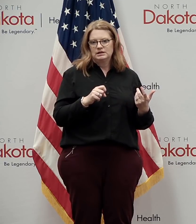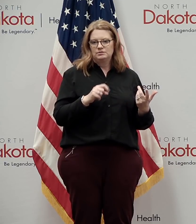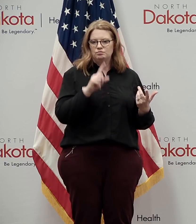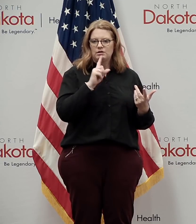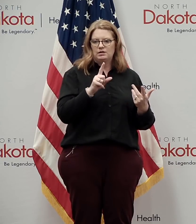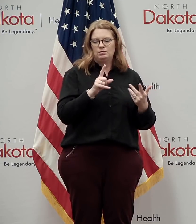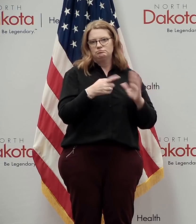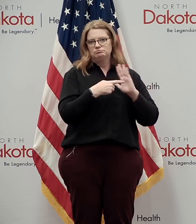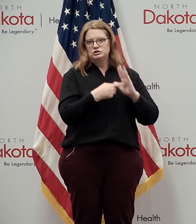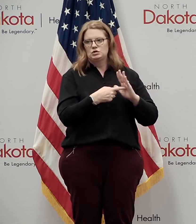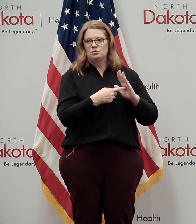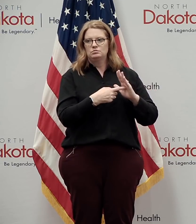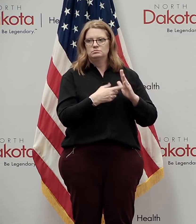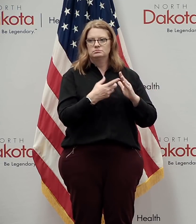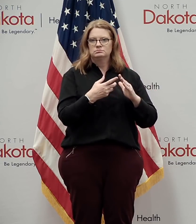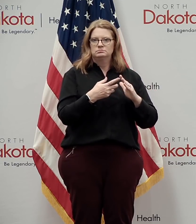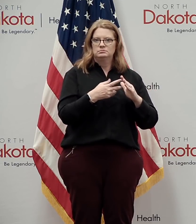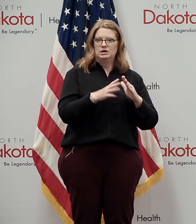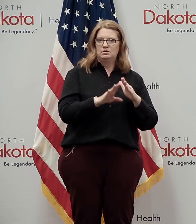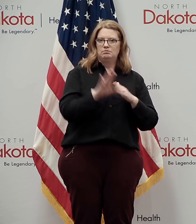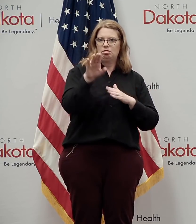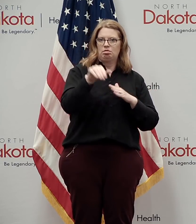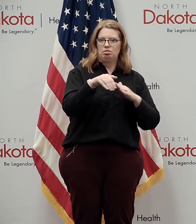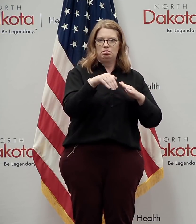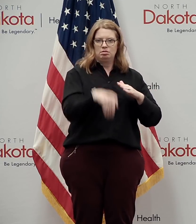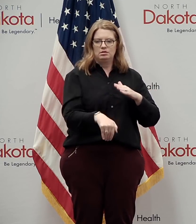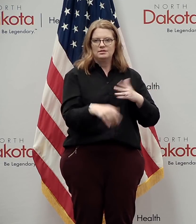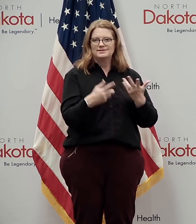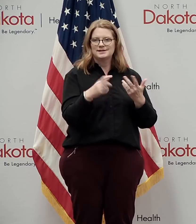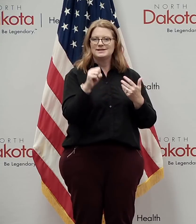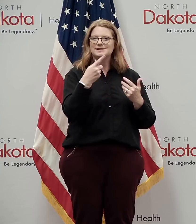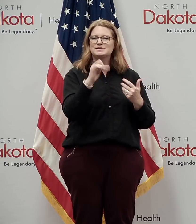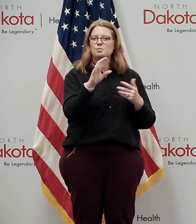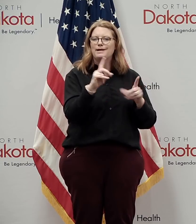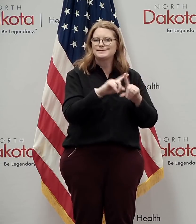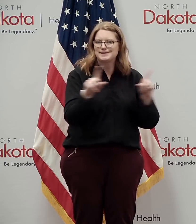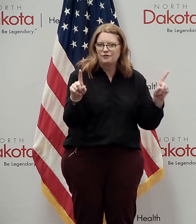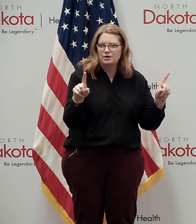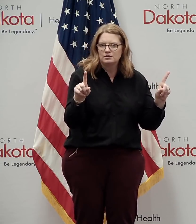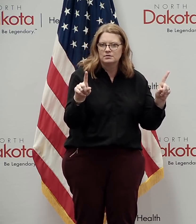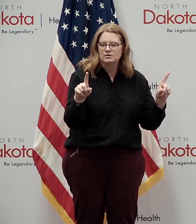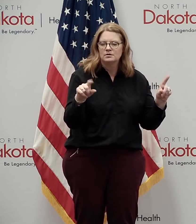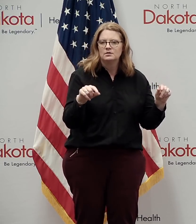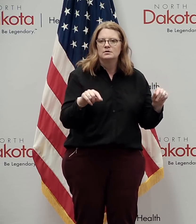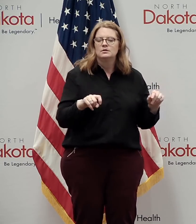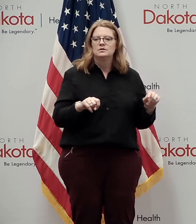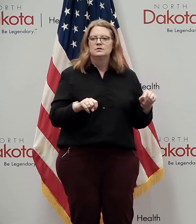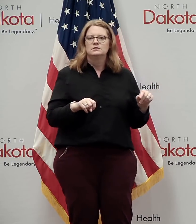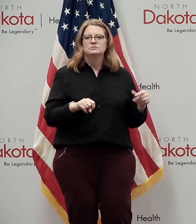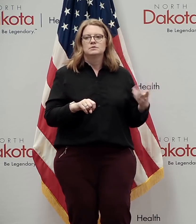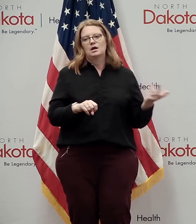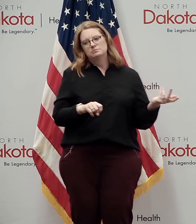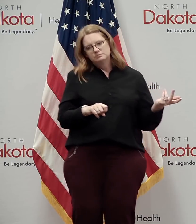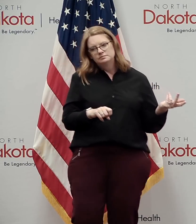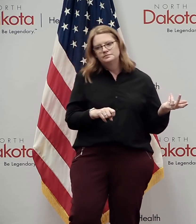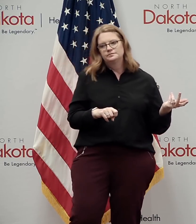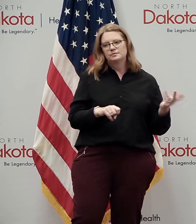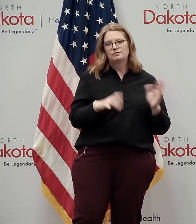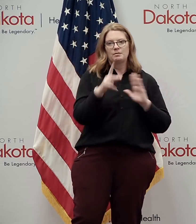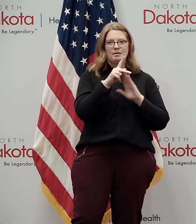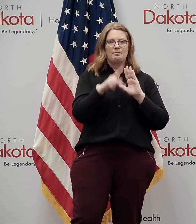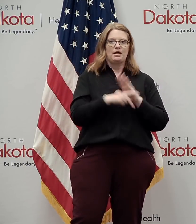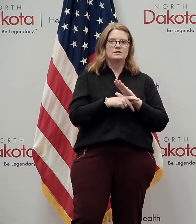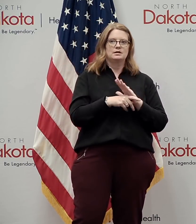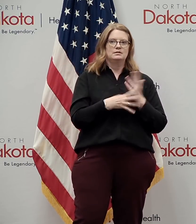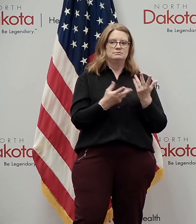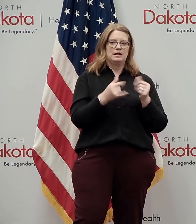whichever direction you're going because it's not as long of a spread. But I don't have any reason why we couldn't show that number. From a policy